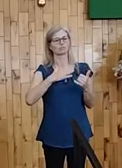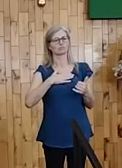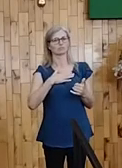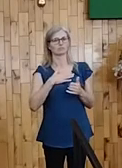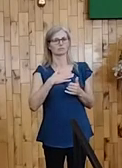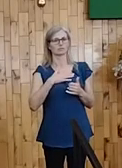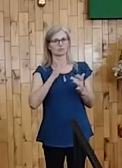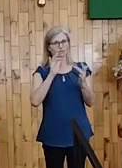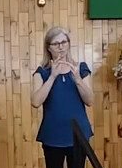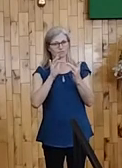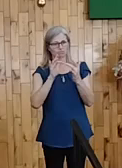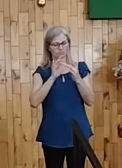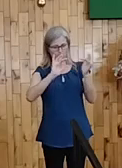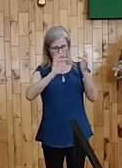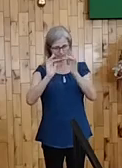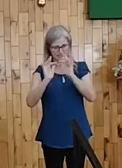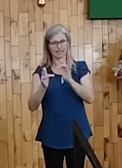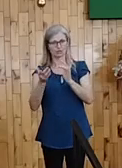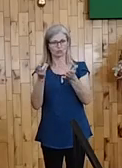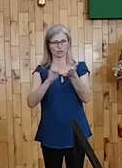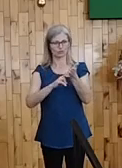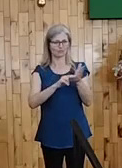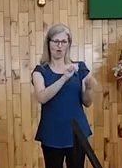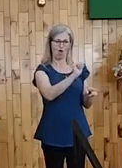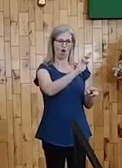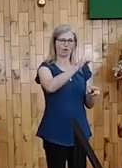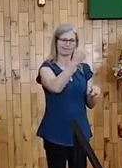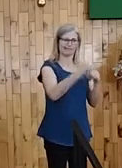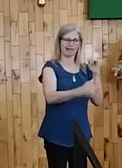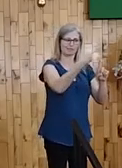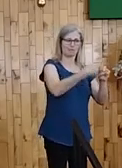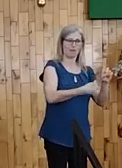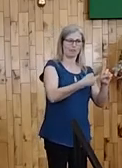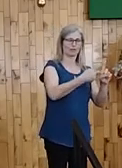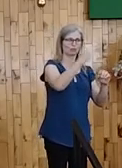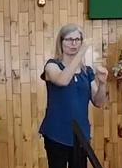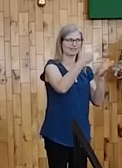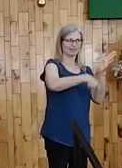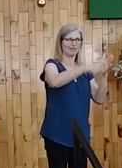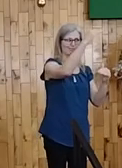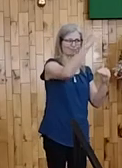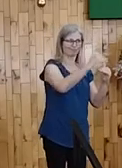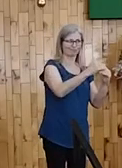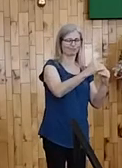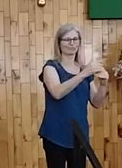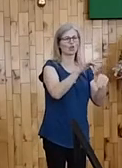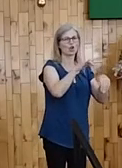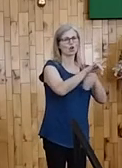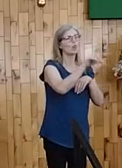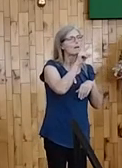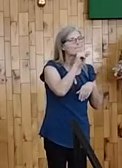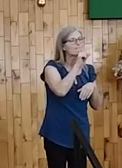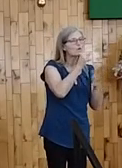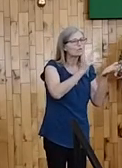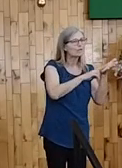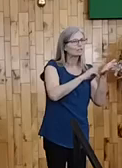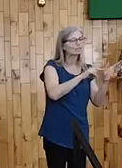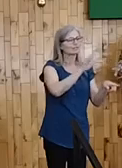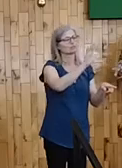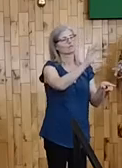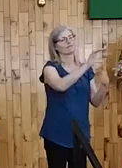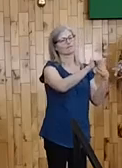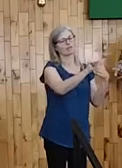register. August is the last month to get the discount. Early bird registration is $25. Regular